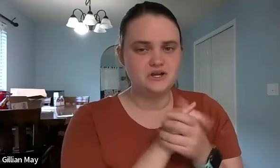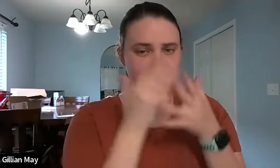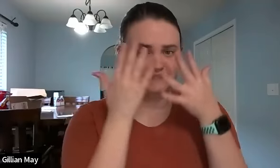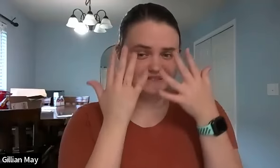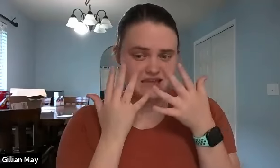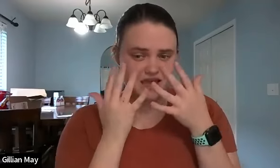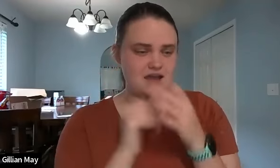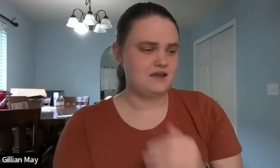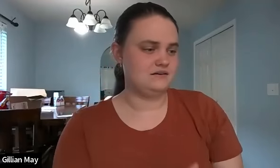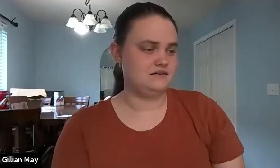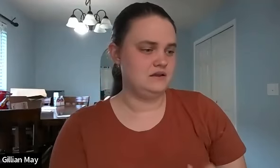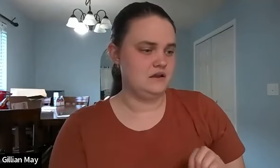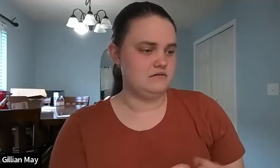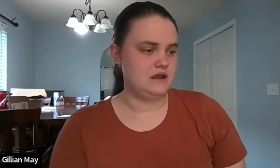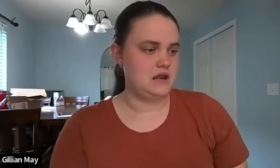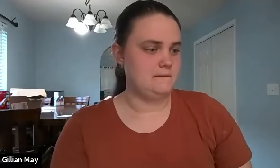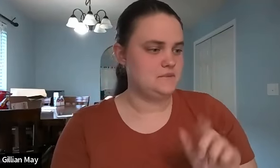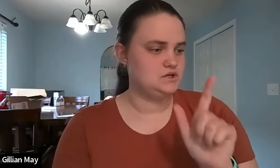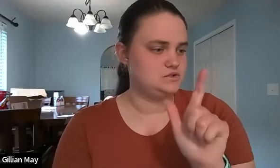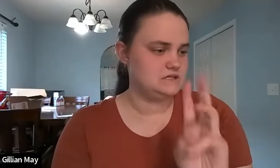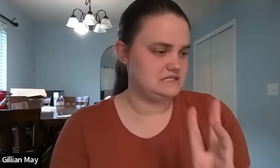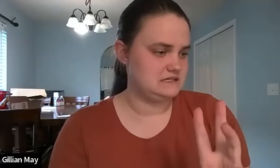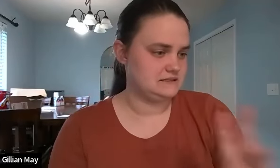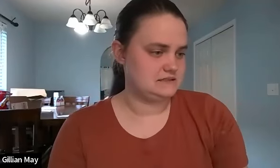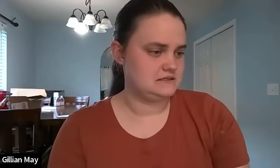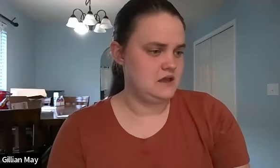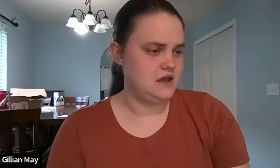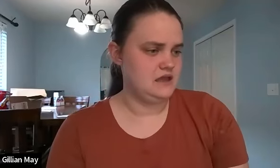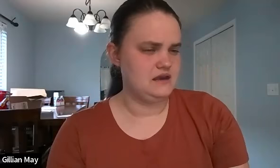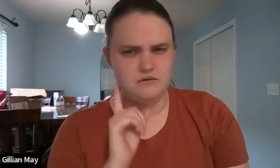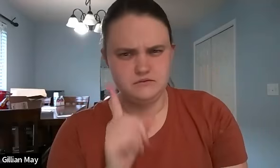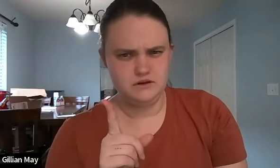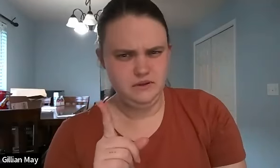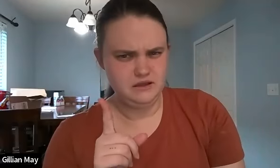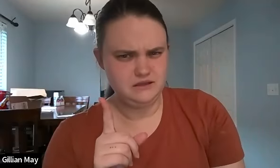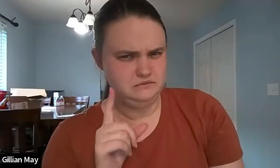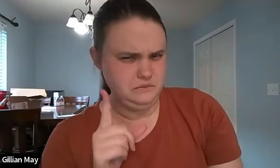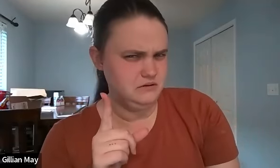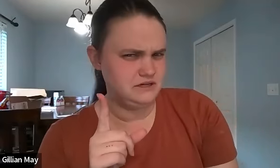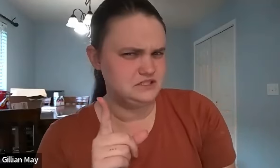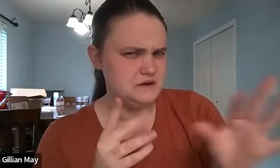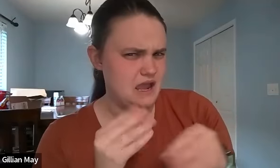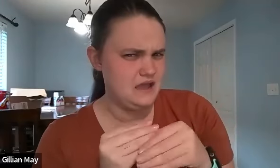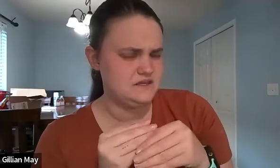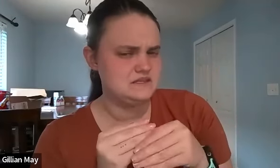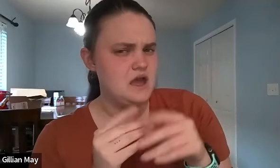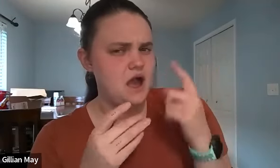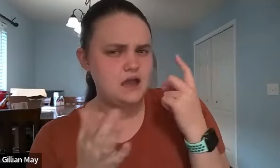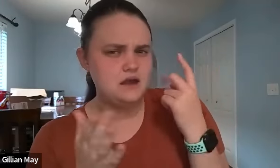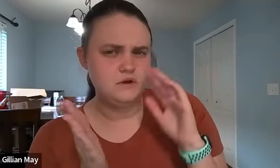Good. Sad. Right. Number 26. And on a pause, real quick, just want to add this. I don't know if